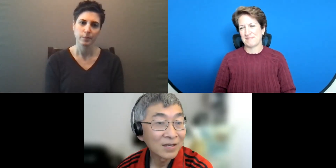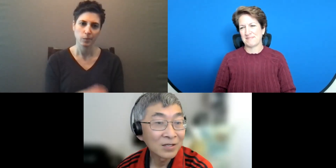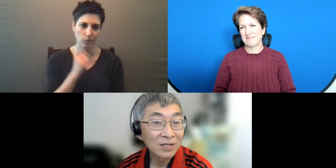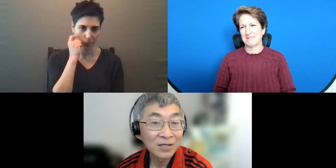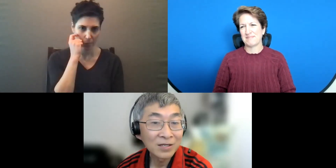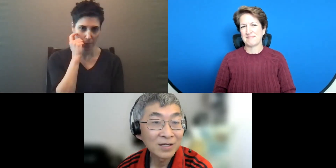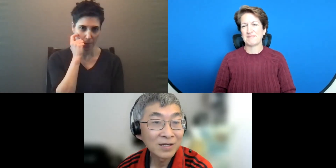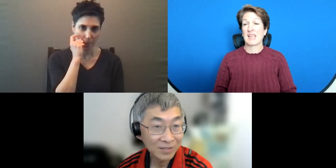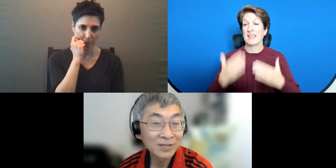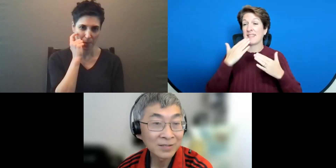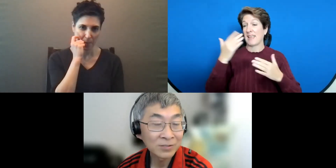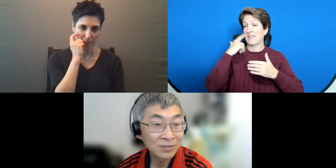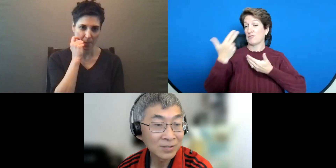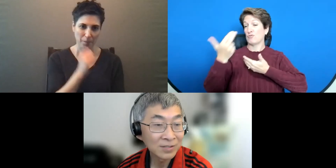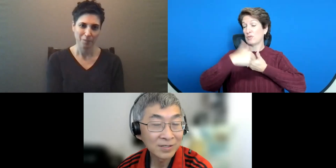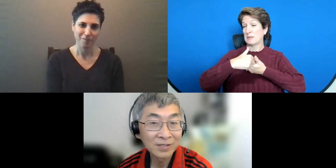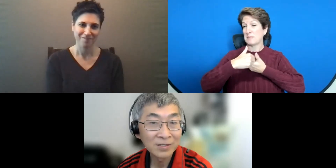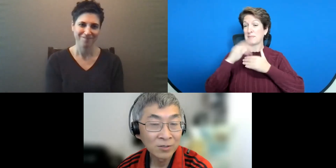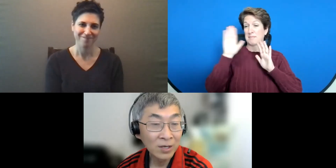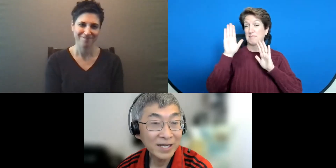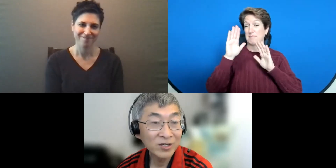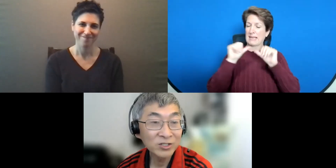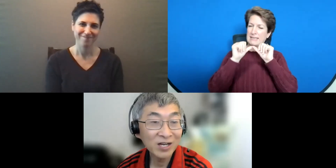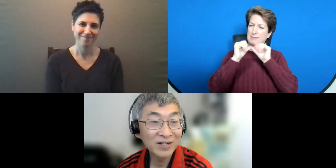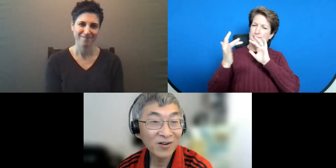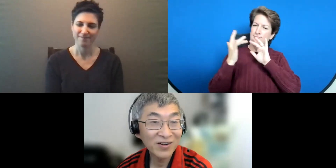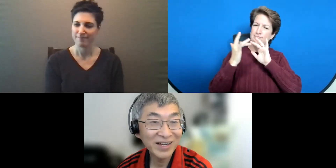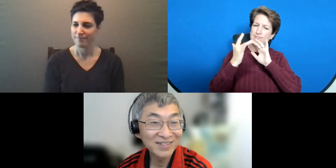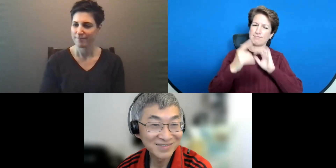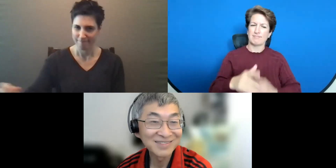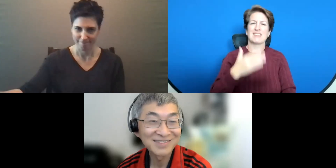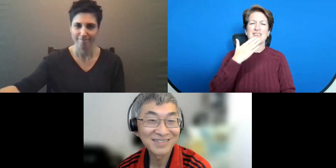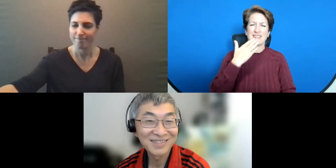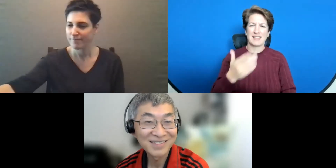Thank you for coming. Stay in touch. Thank you, Sharon and Gloria.